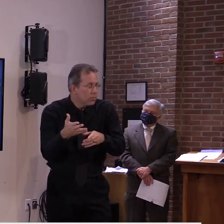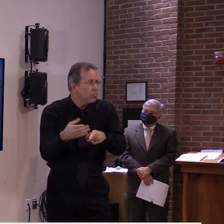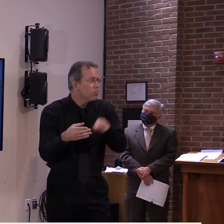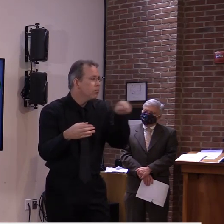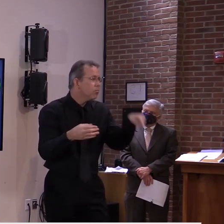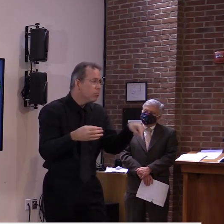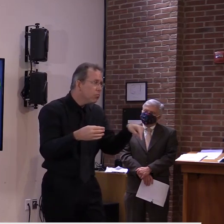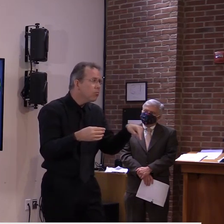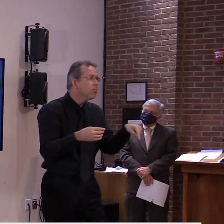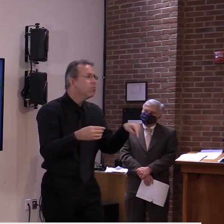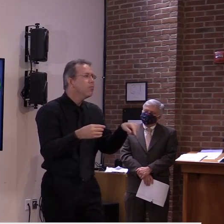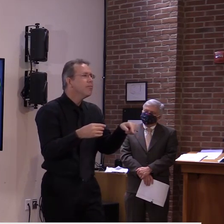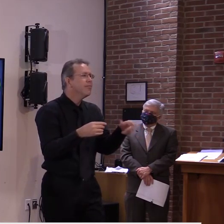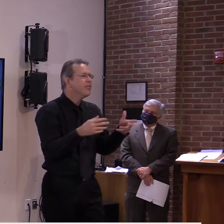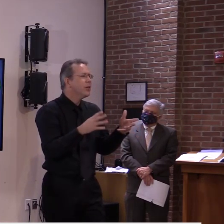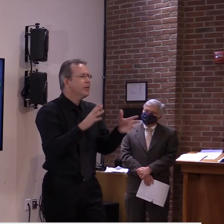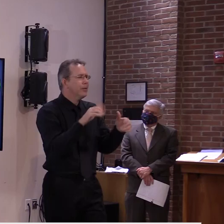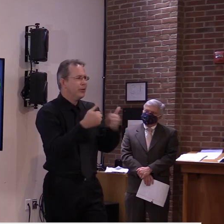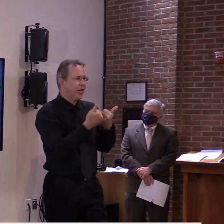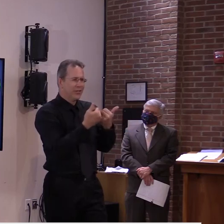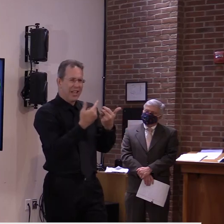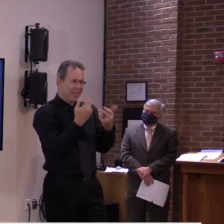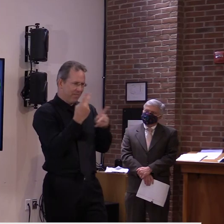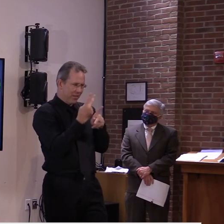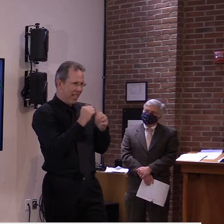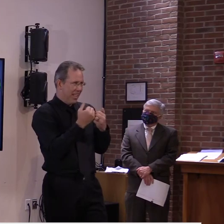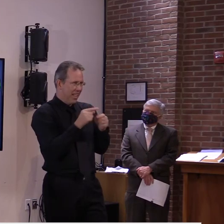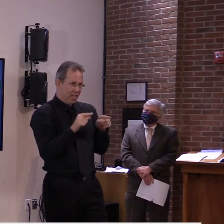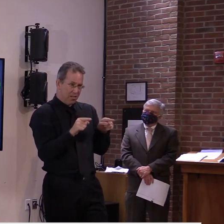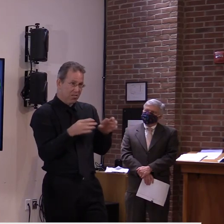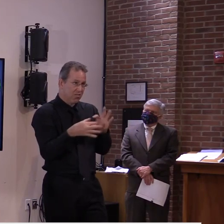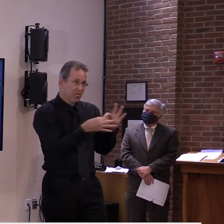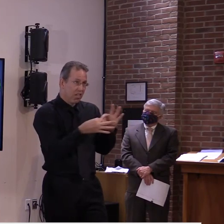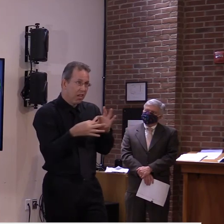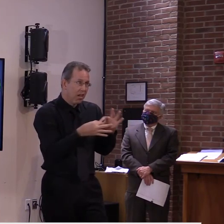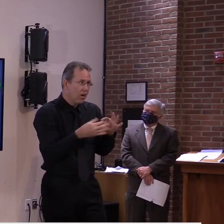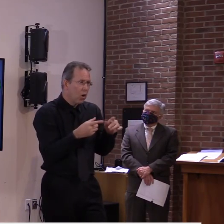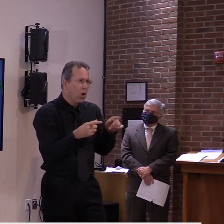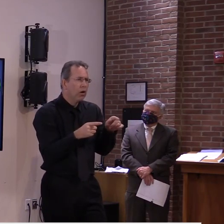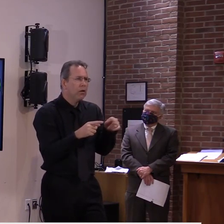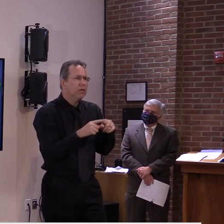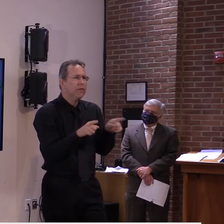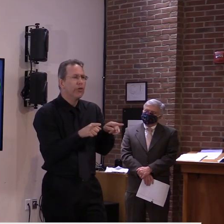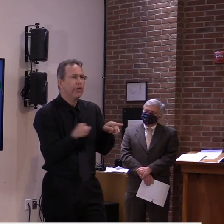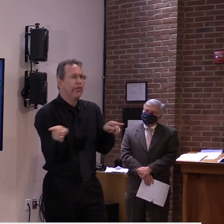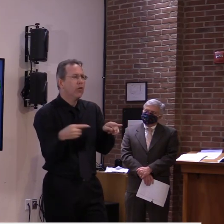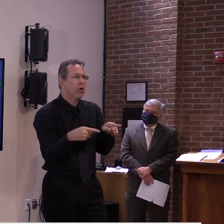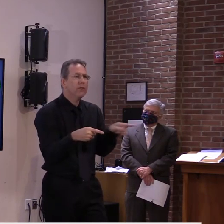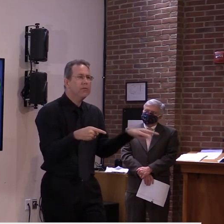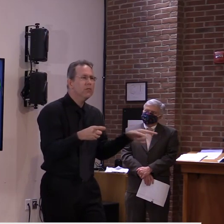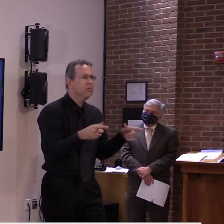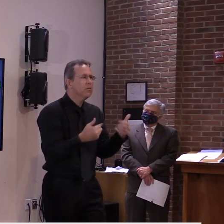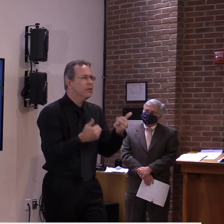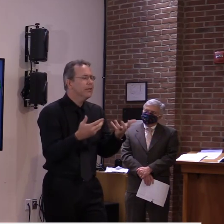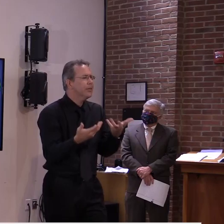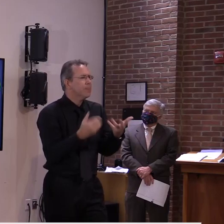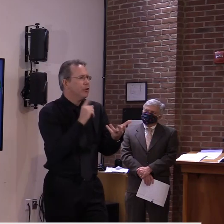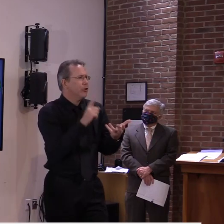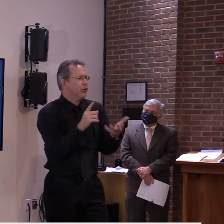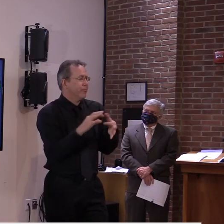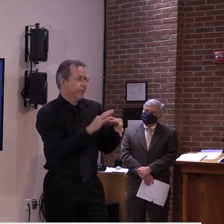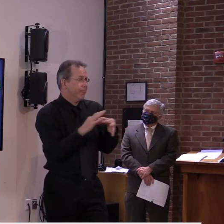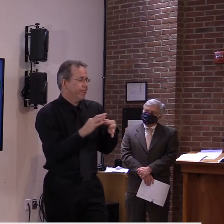is a challenging one to make, and that's where the science in this field is really being contributed to by what